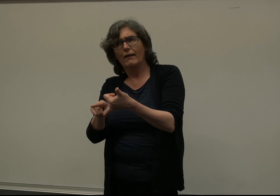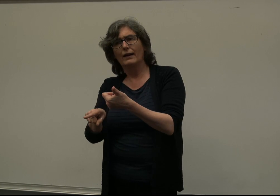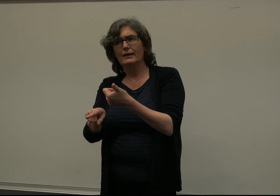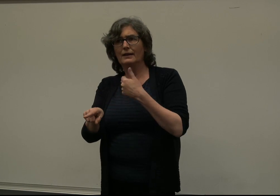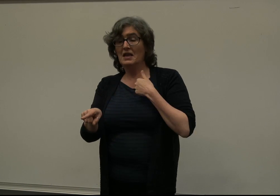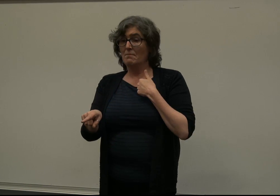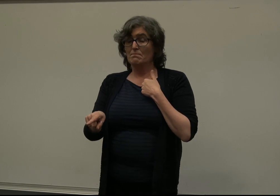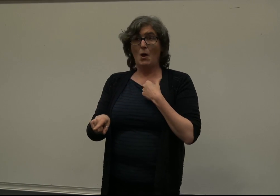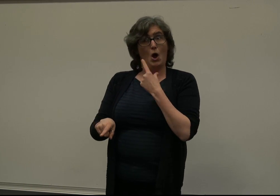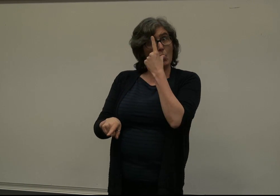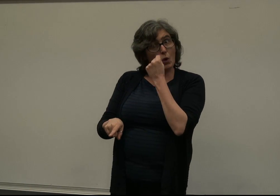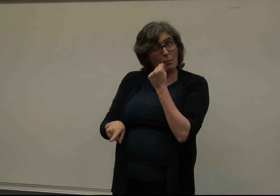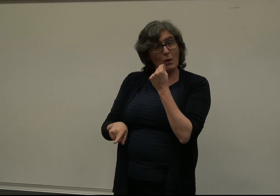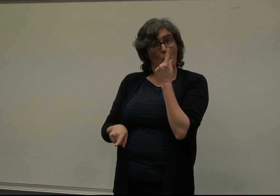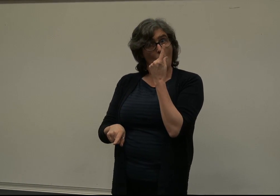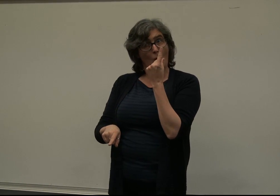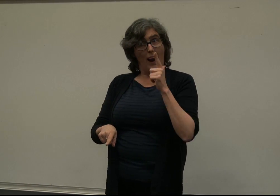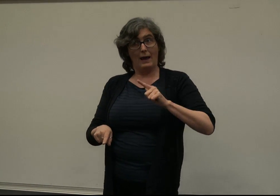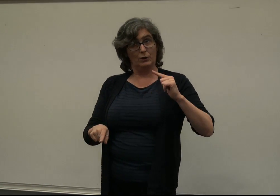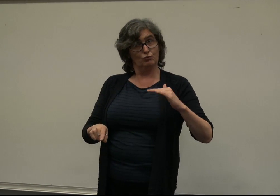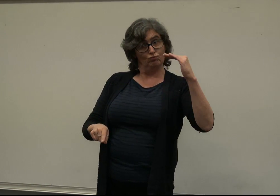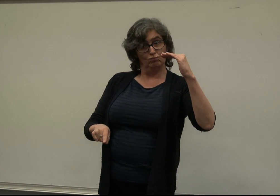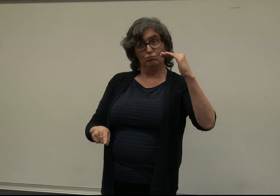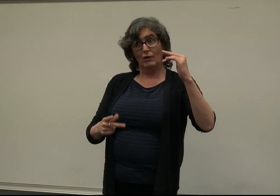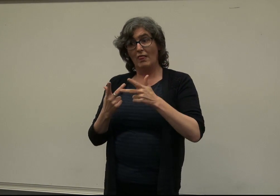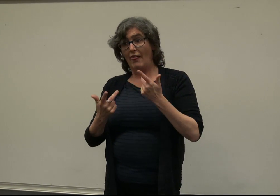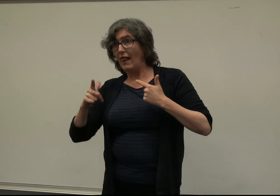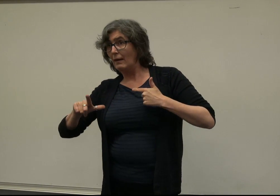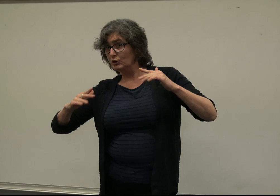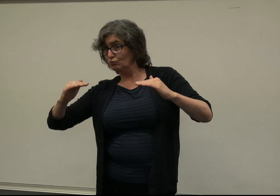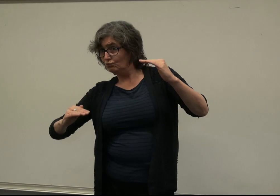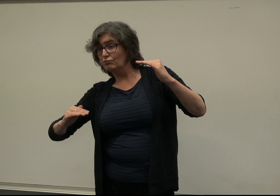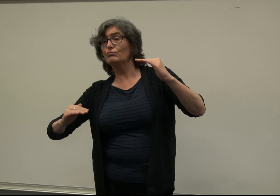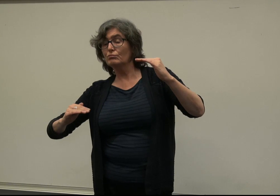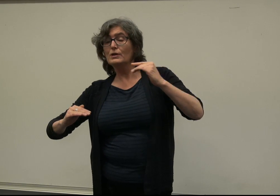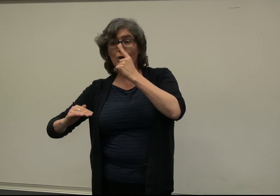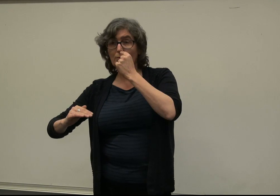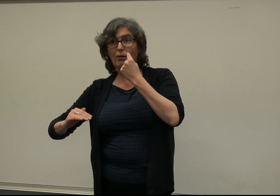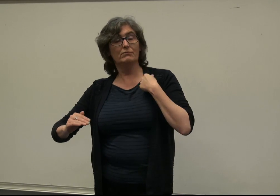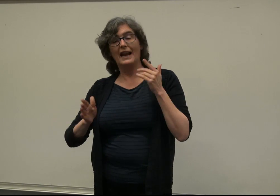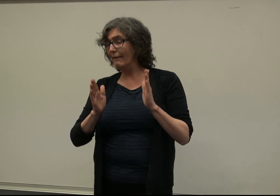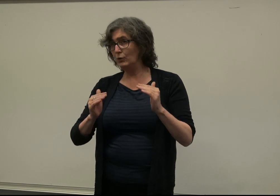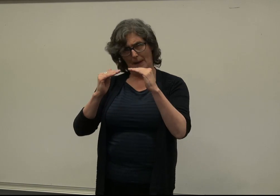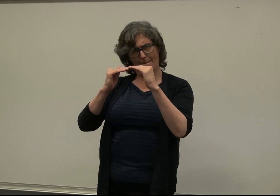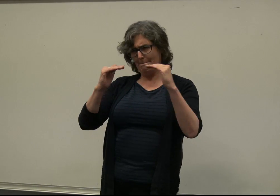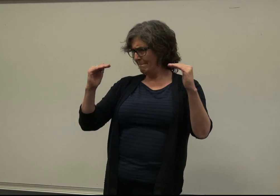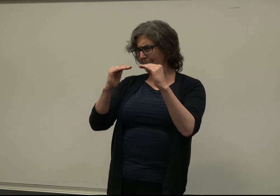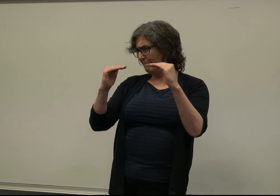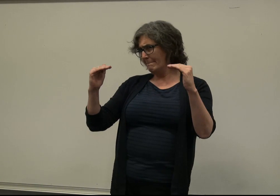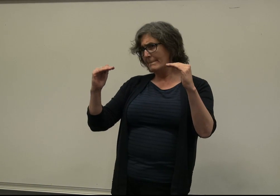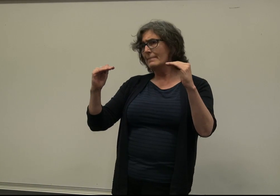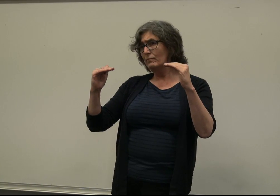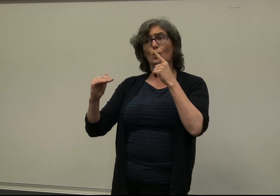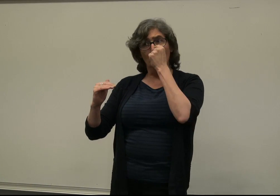perfect competence in both languages is not part of a definition of a bilingual. So